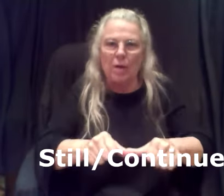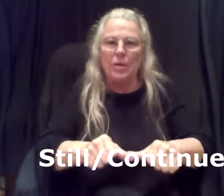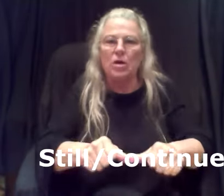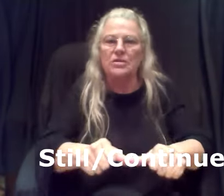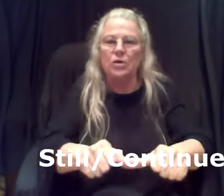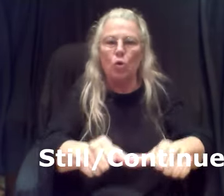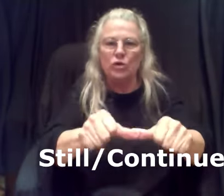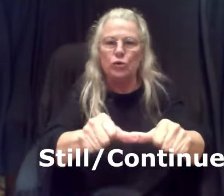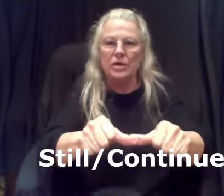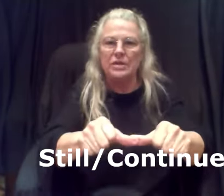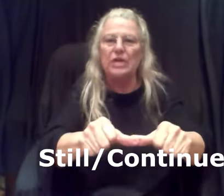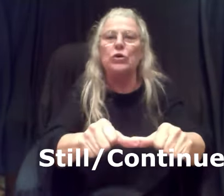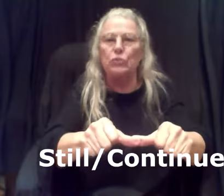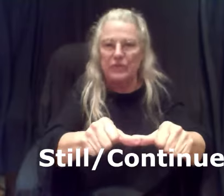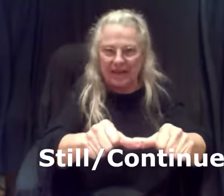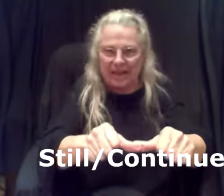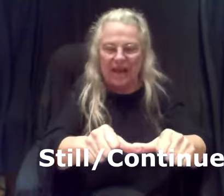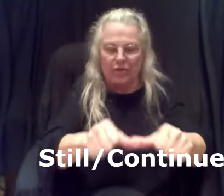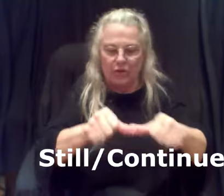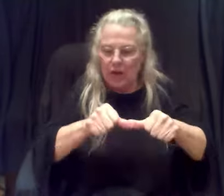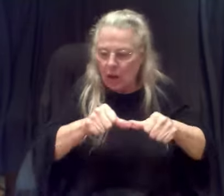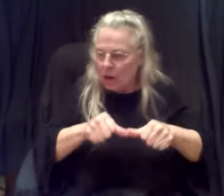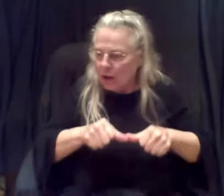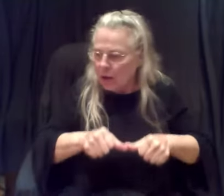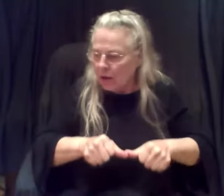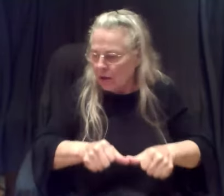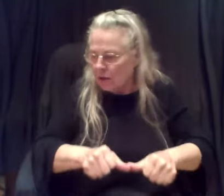because they're going to continue together.